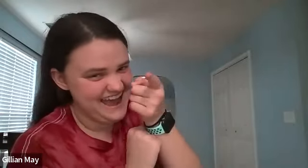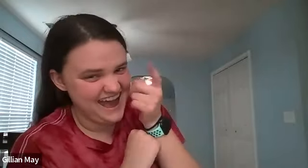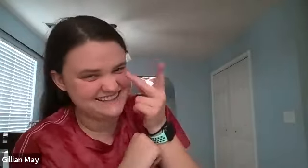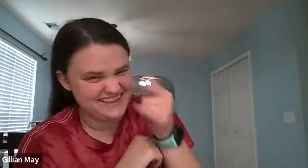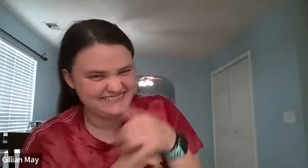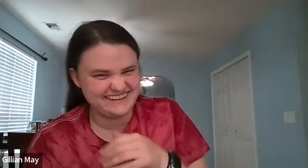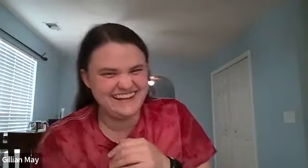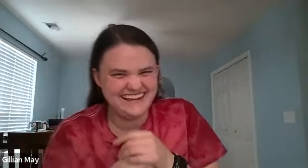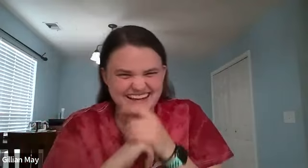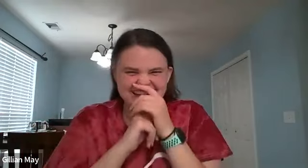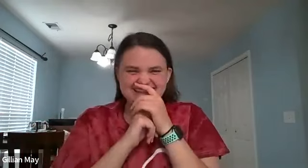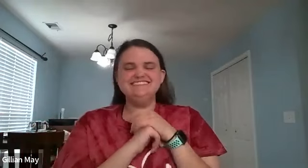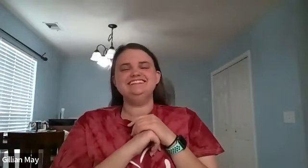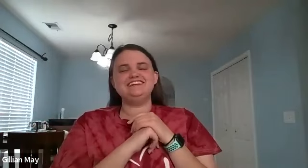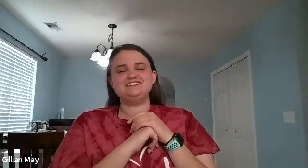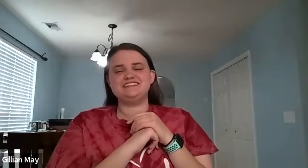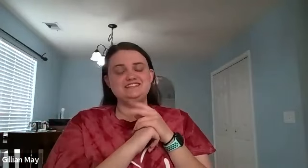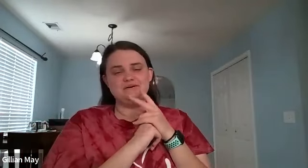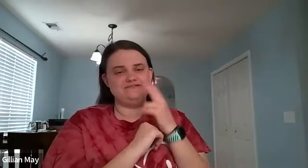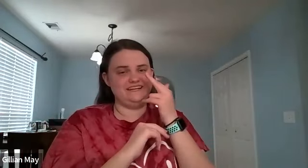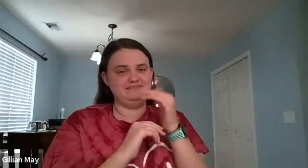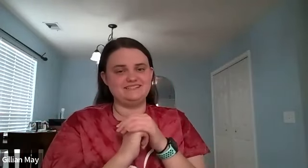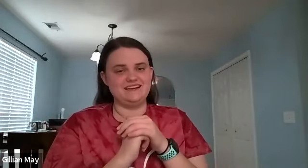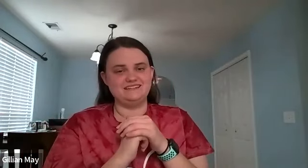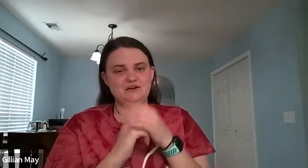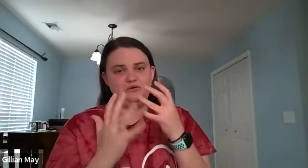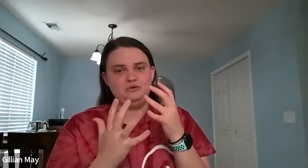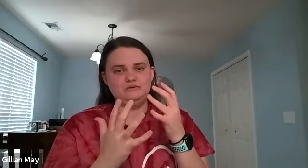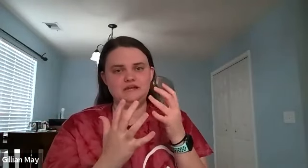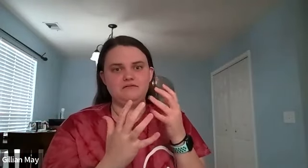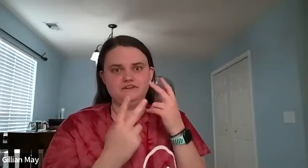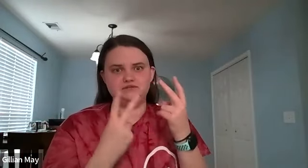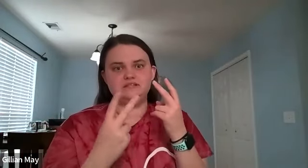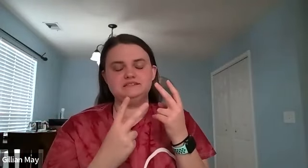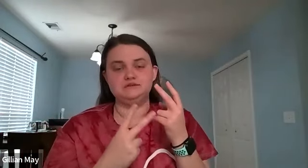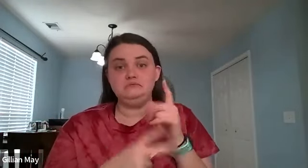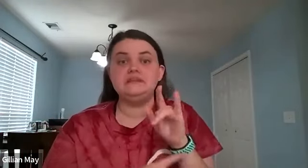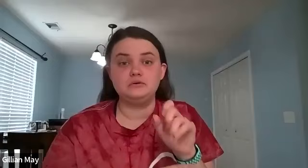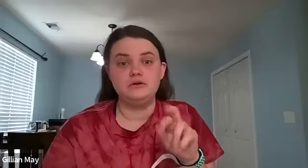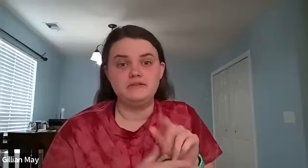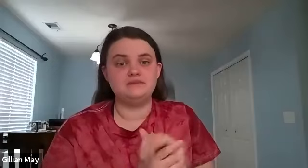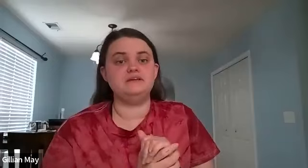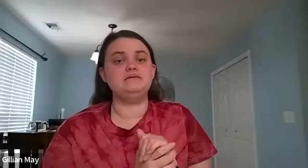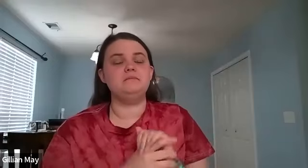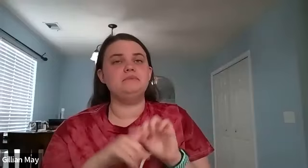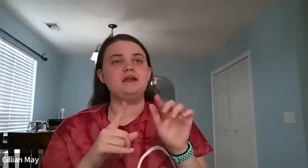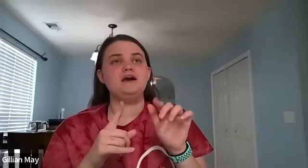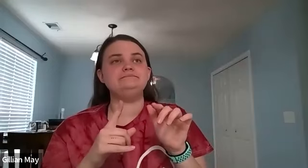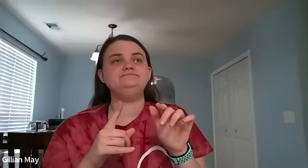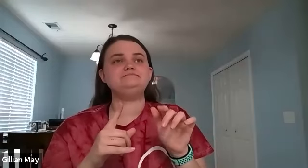I saw that one. It's always funny with signs, how cool and how visual and so literal they can be. But So